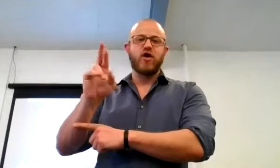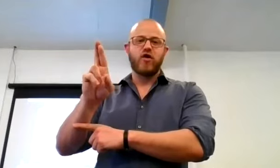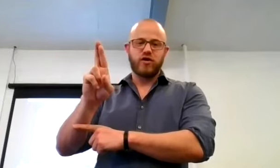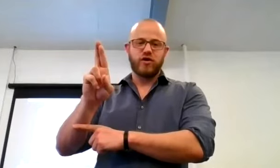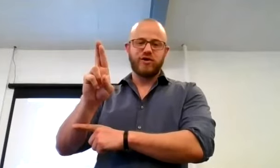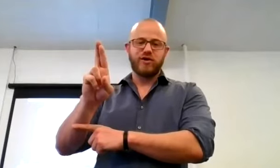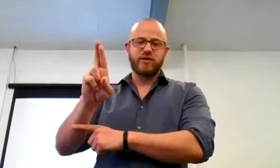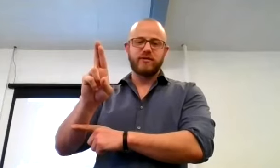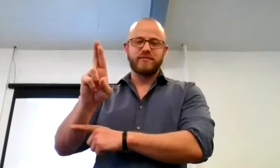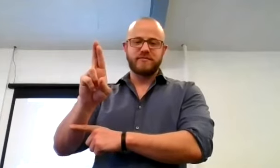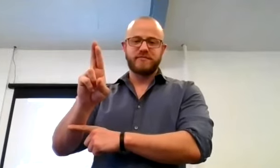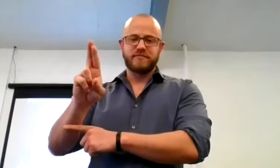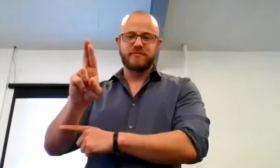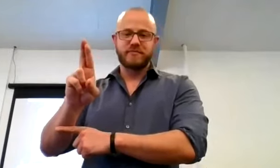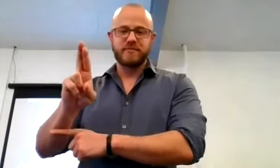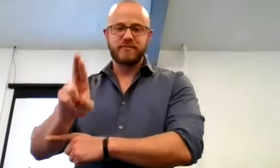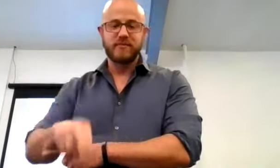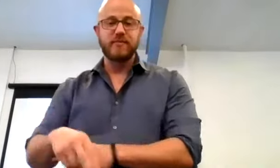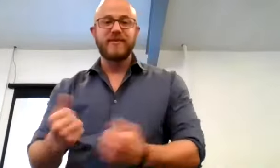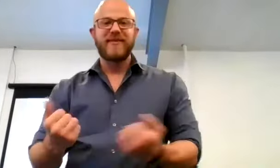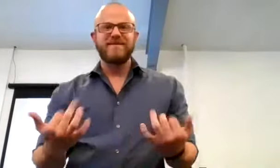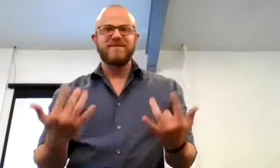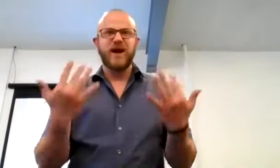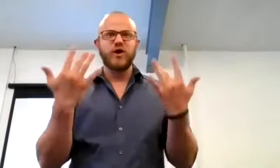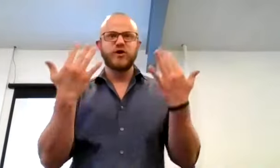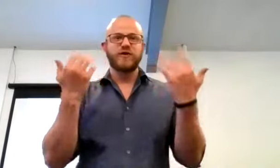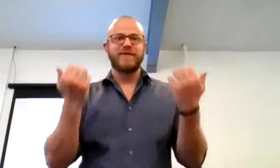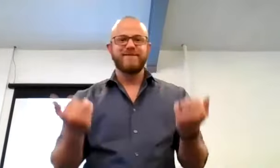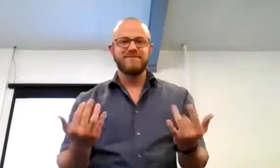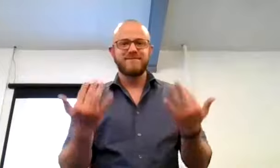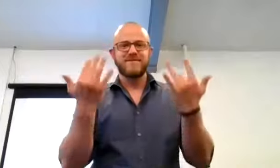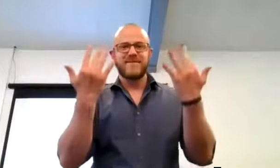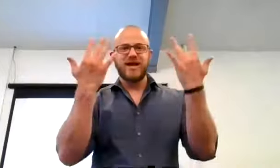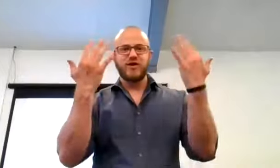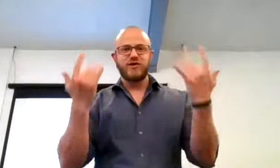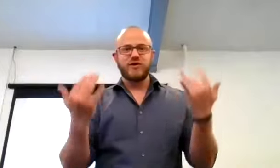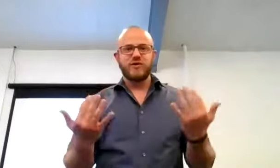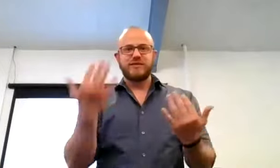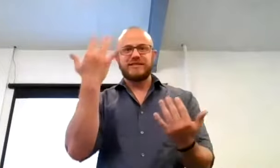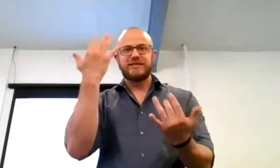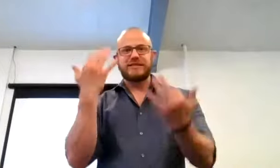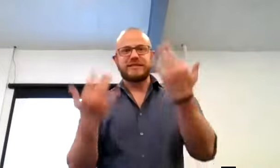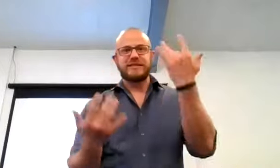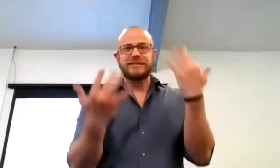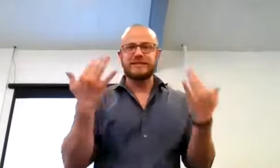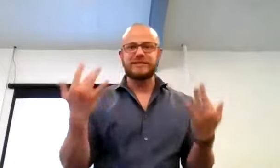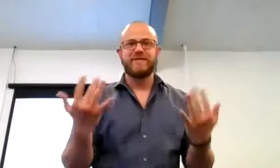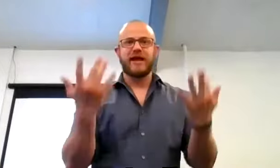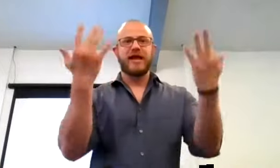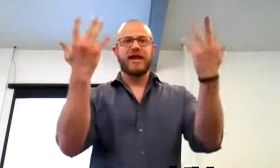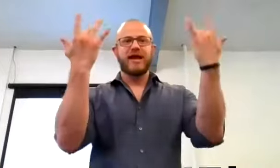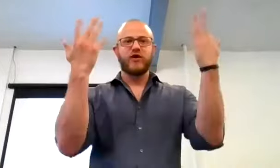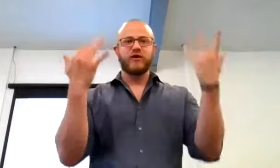Yep, R, that's right. So A-I-R, fire. Fire, you can see it's